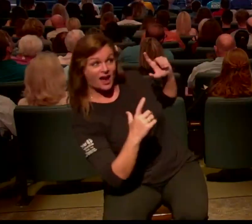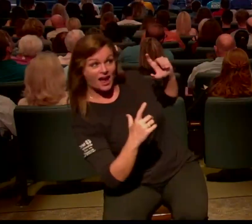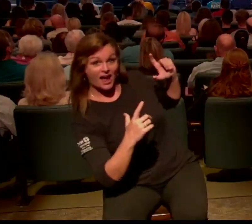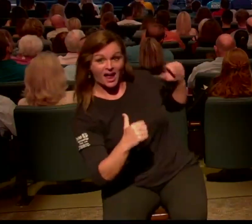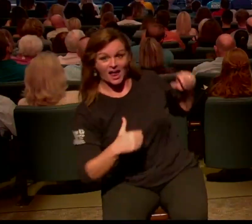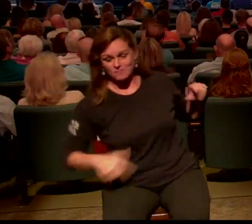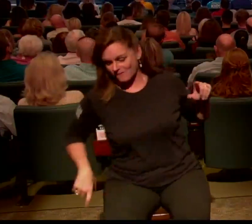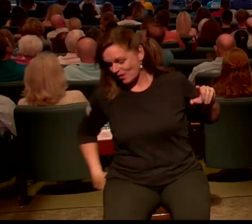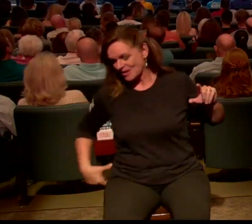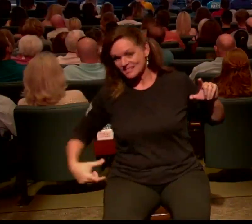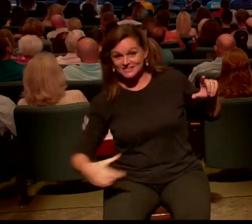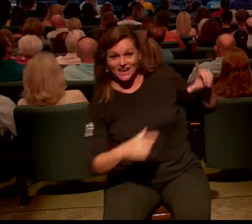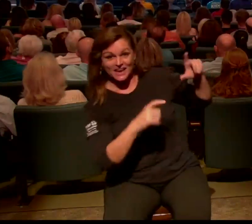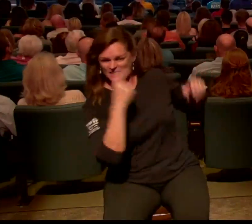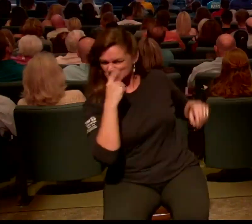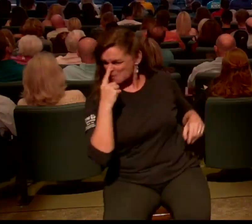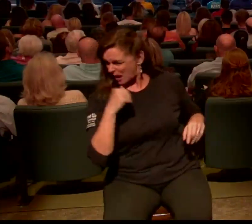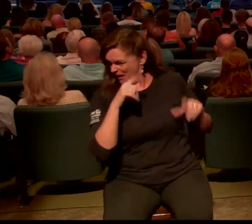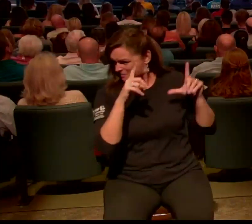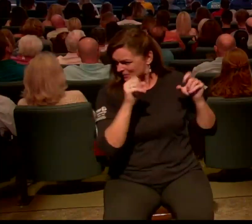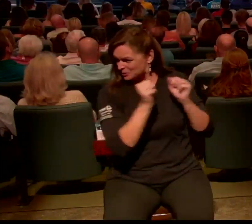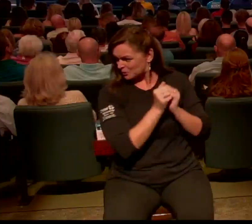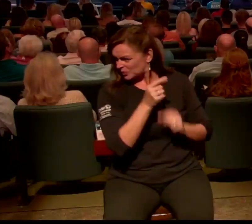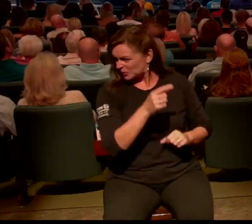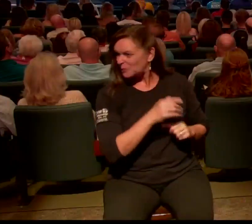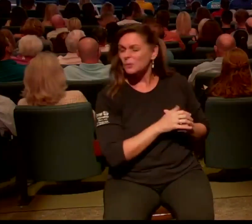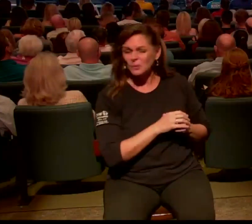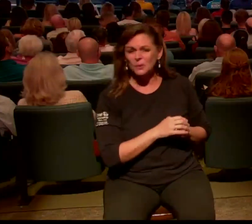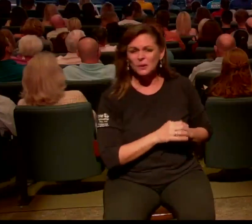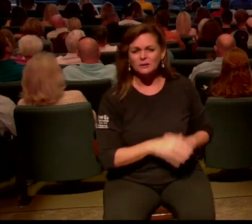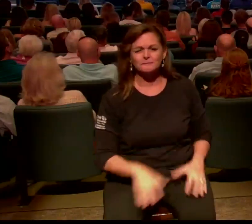I'll get my phone out and say, can I have a picture of you?